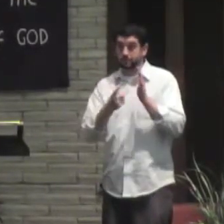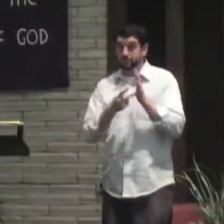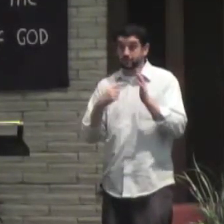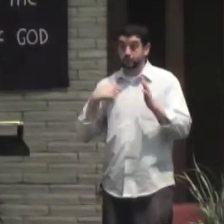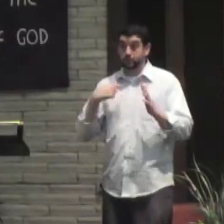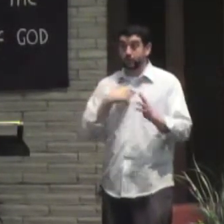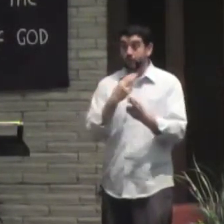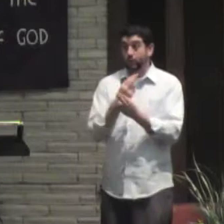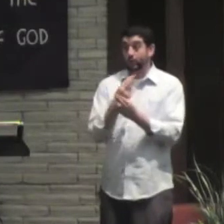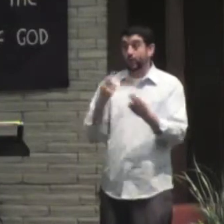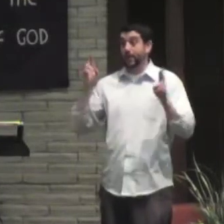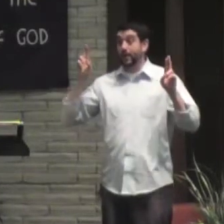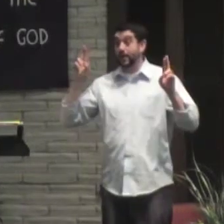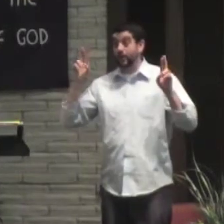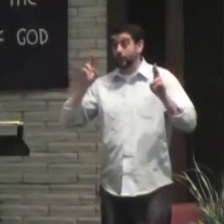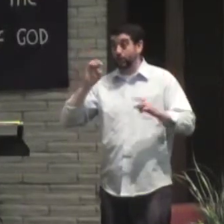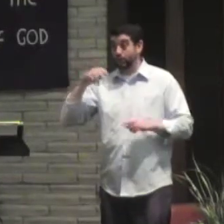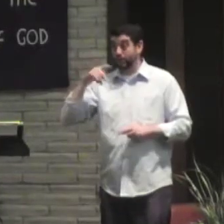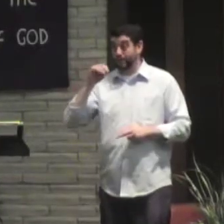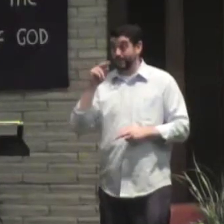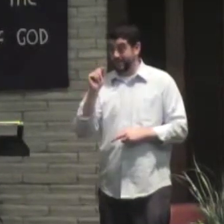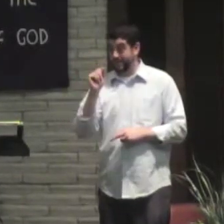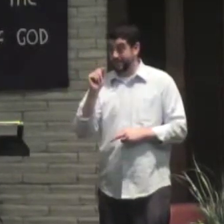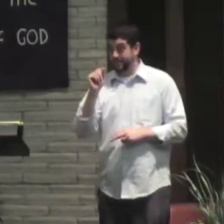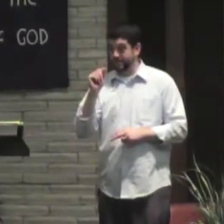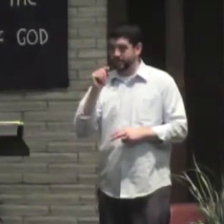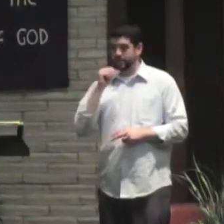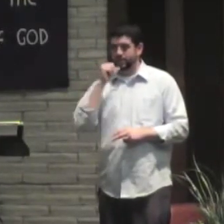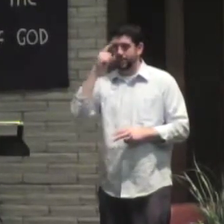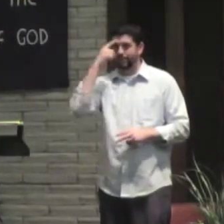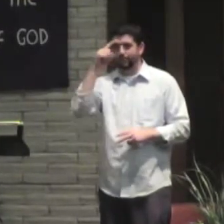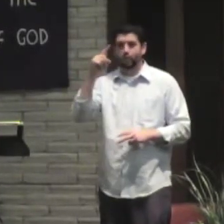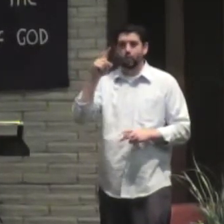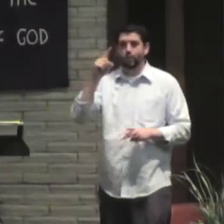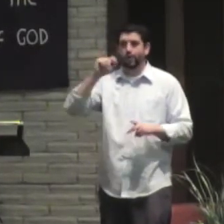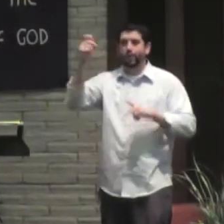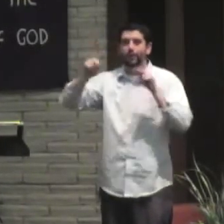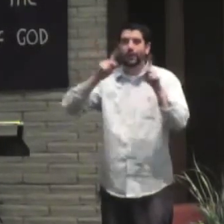show, but it is an inward turning from evil.